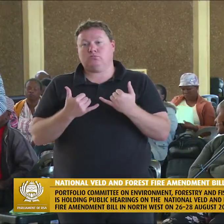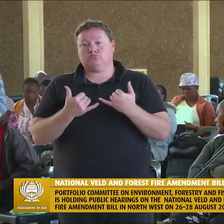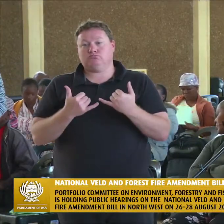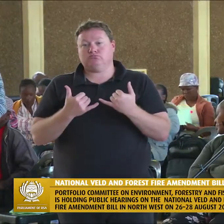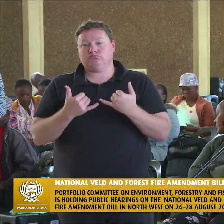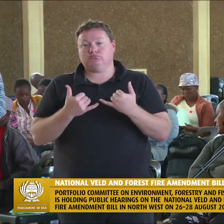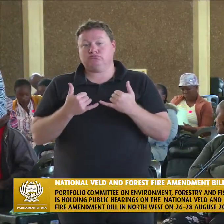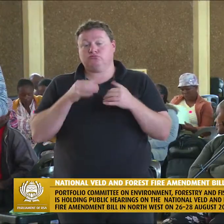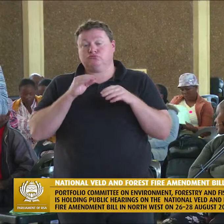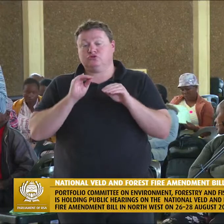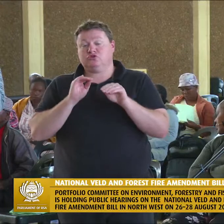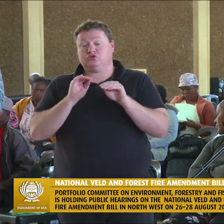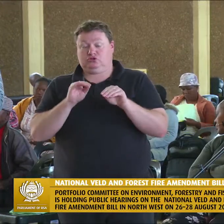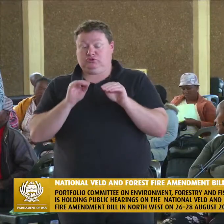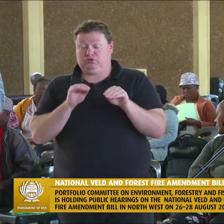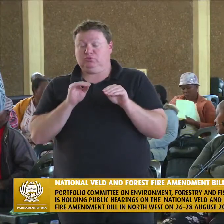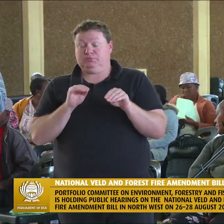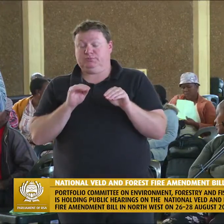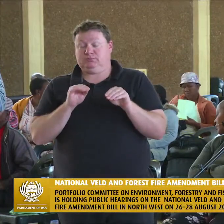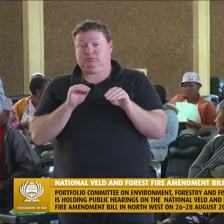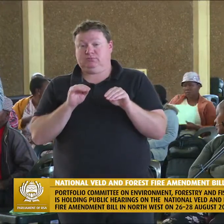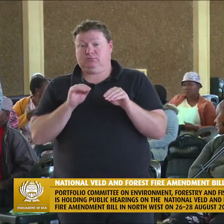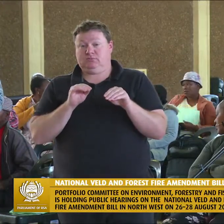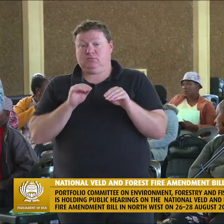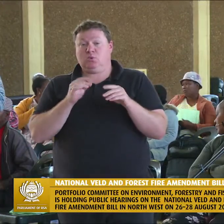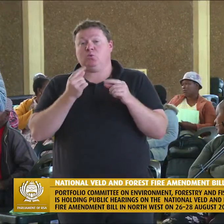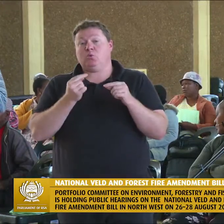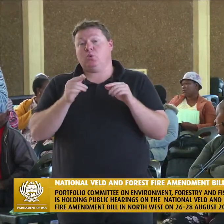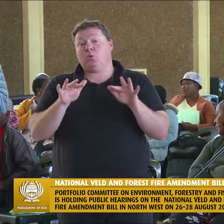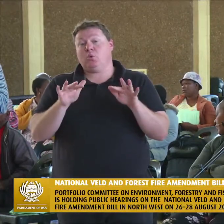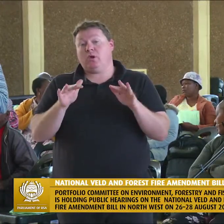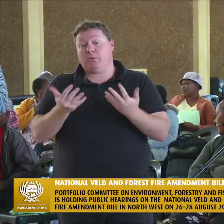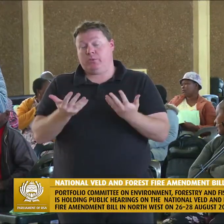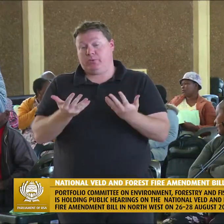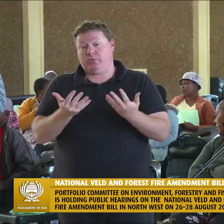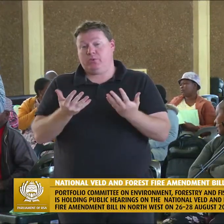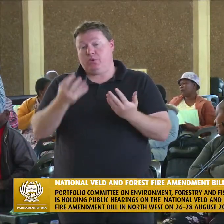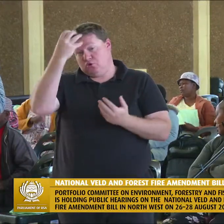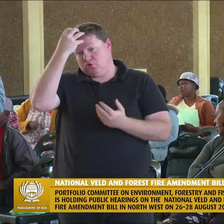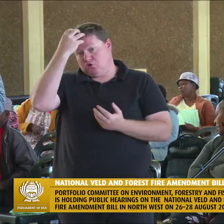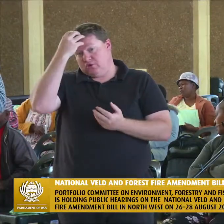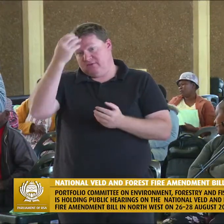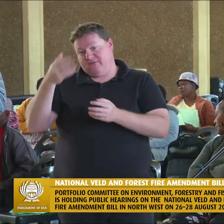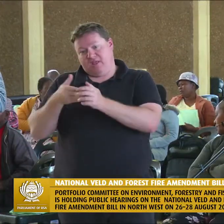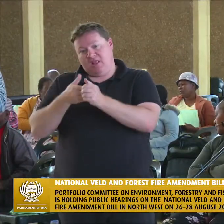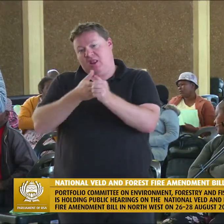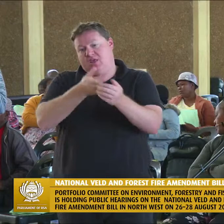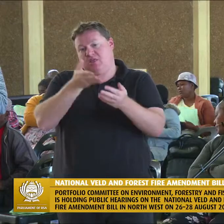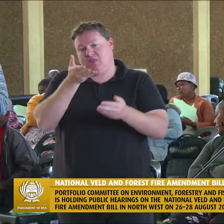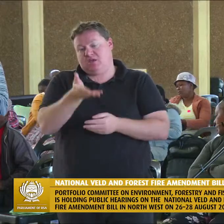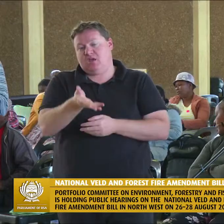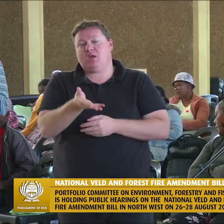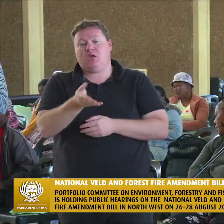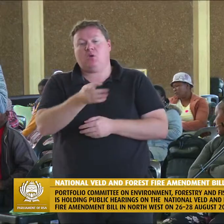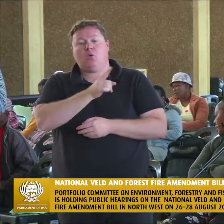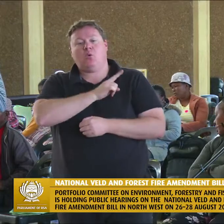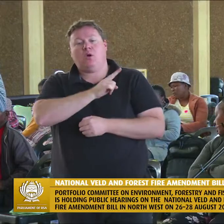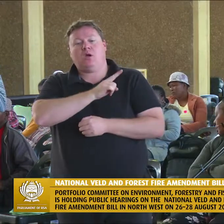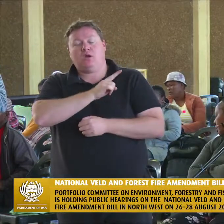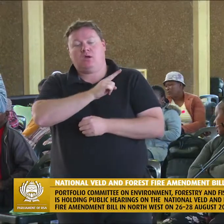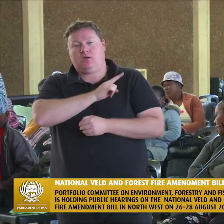the training must be done under our chiefs such that our